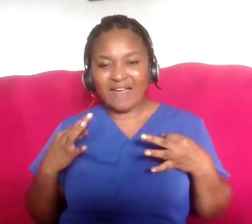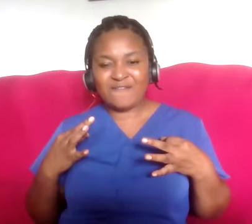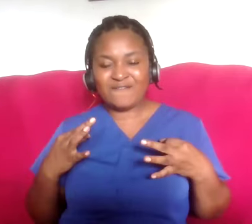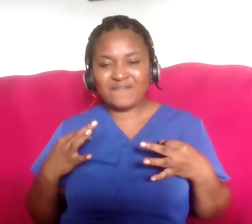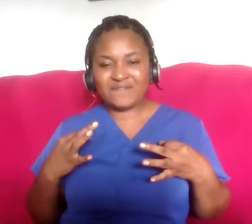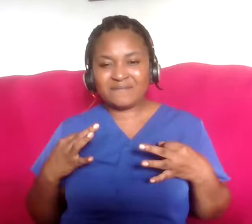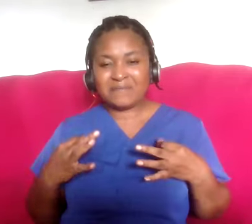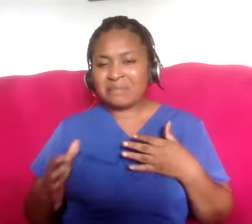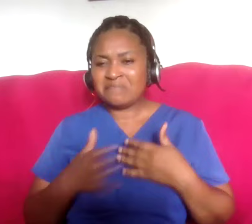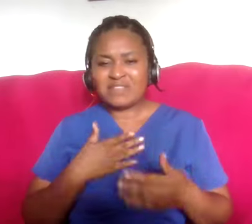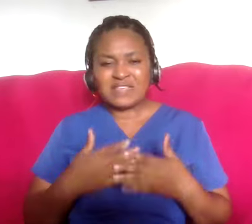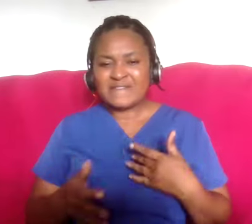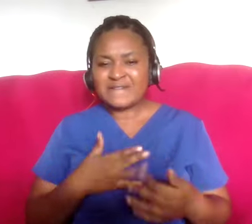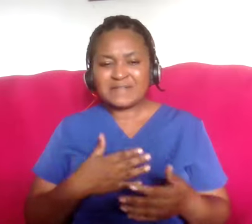even amidst challenges.